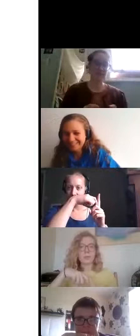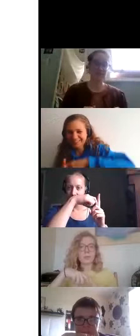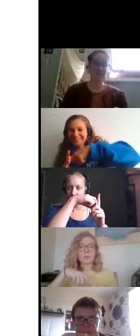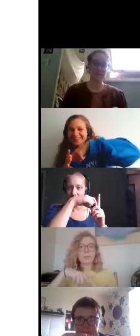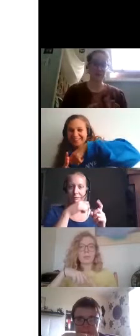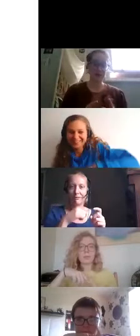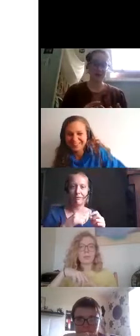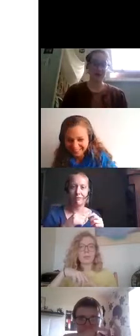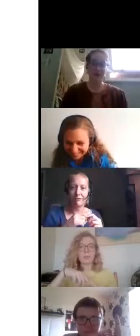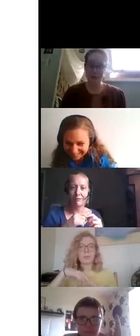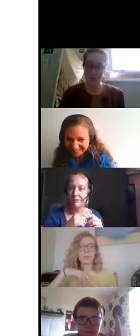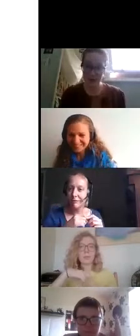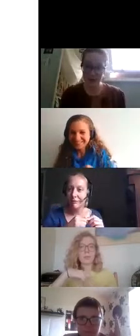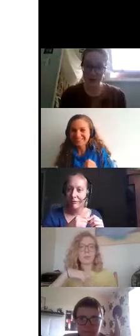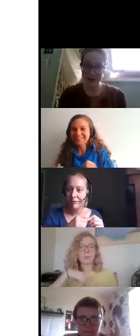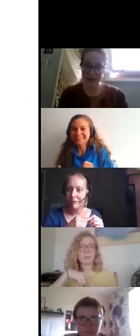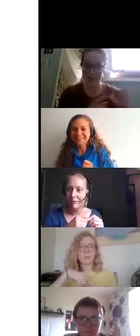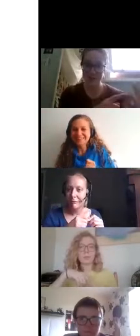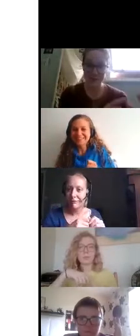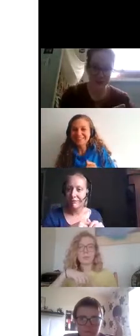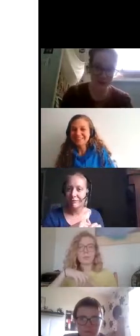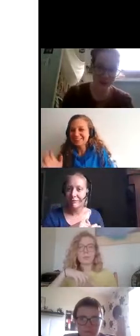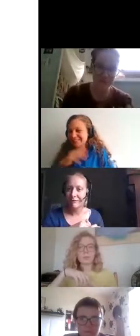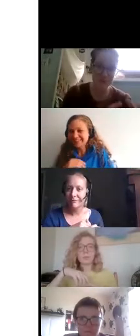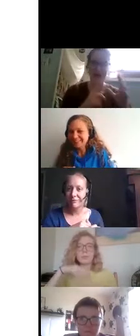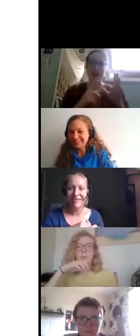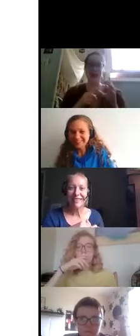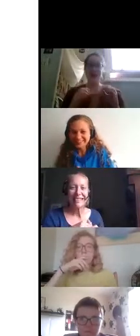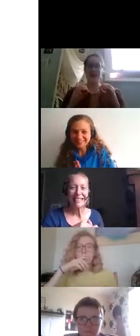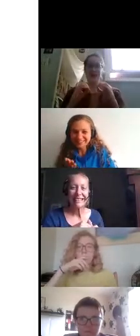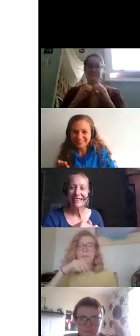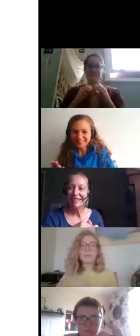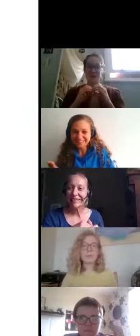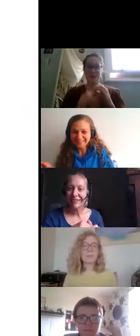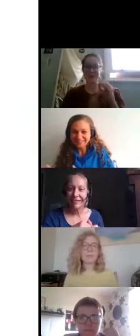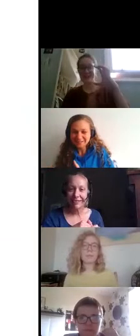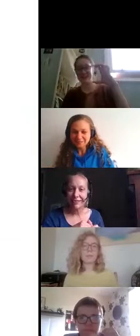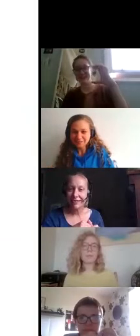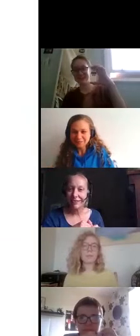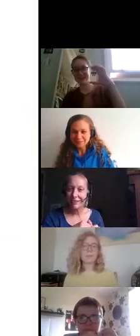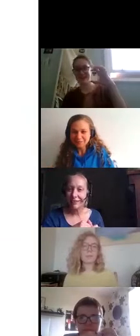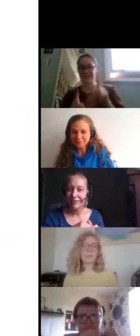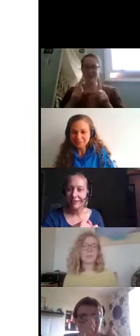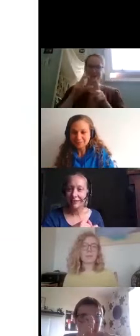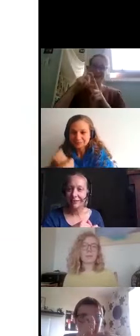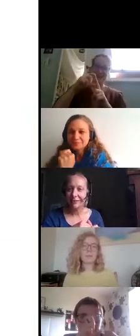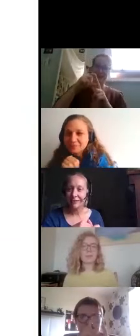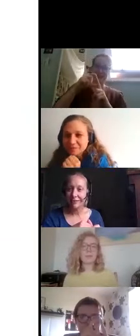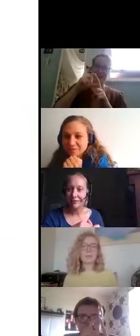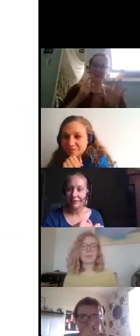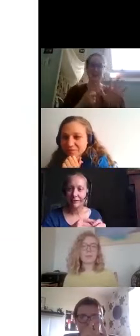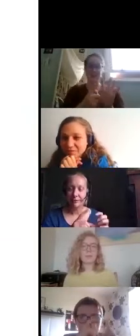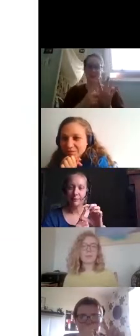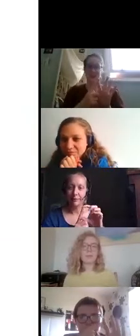Okay. Sorry, I'm dyslexic, so I'm not very good at the alphabet. A, B, C,